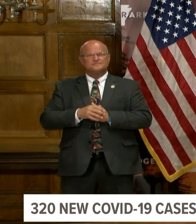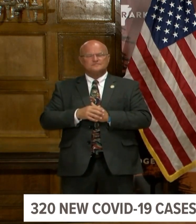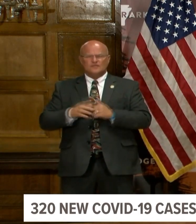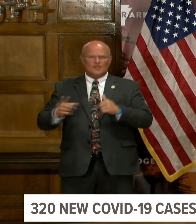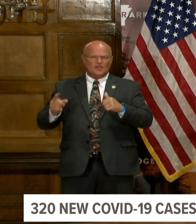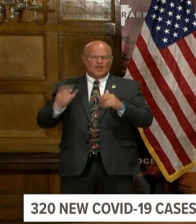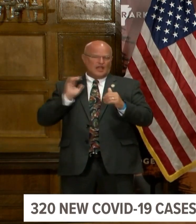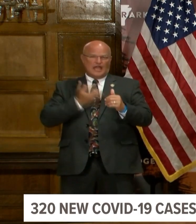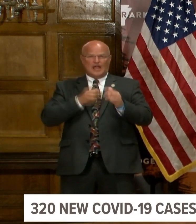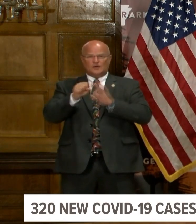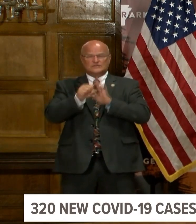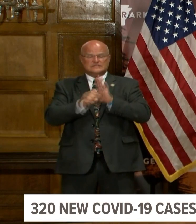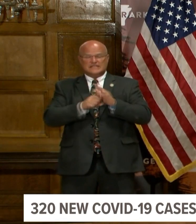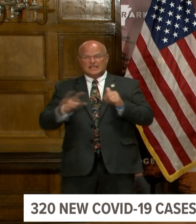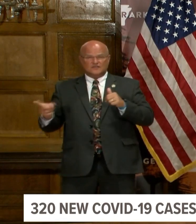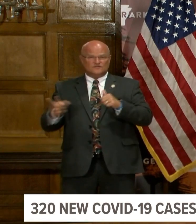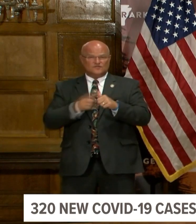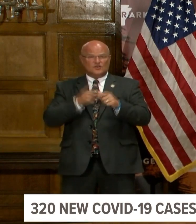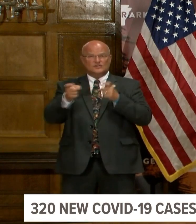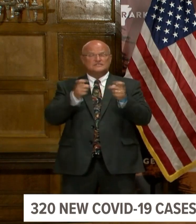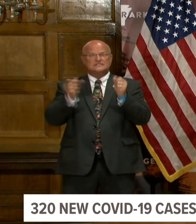state first dealt with